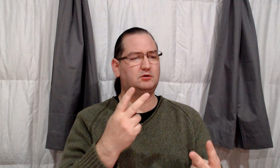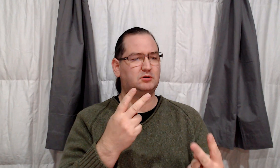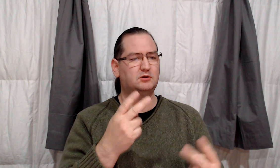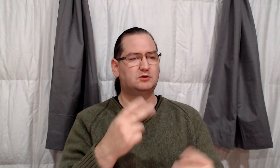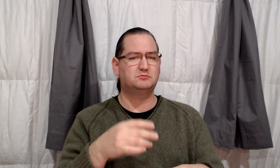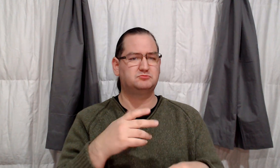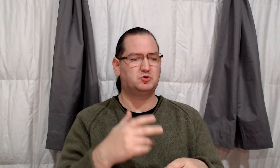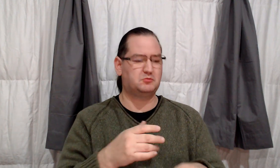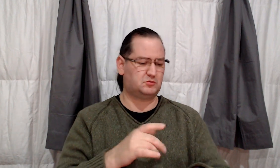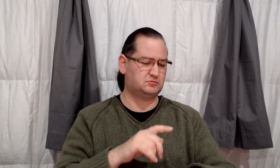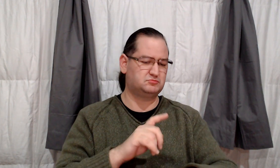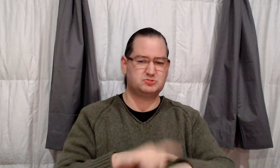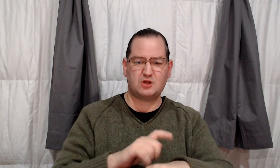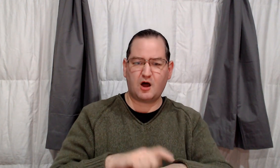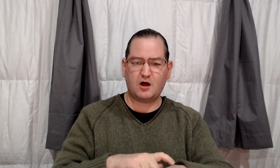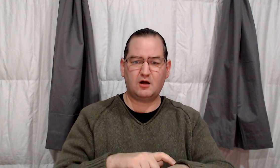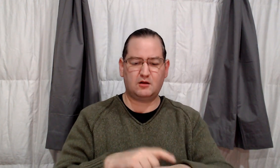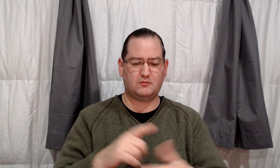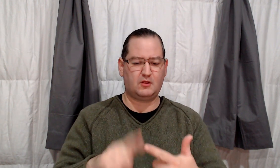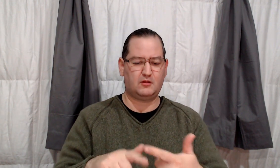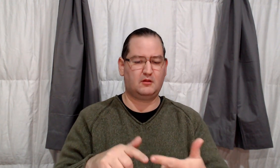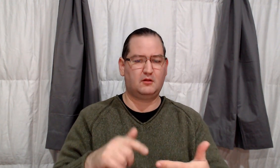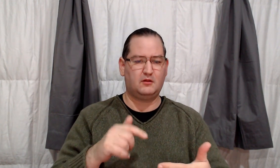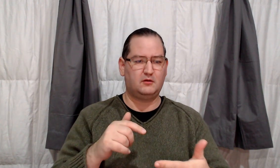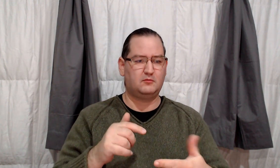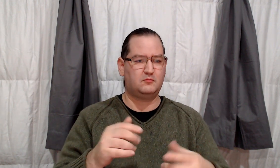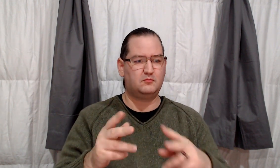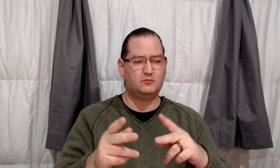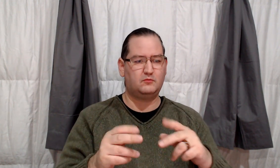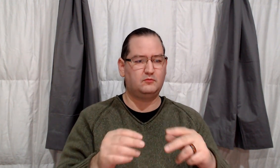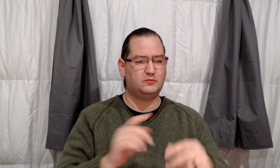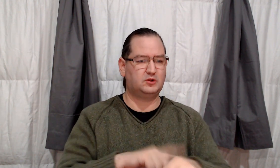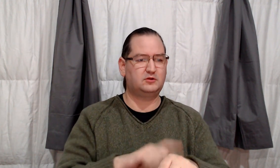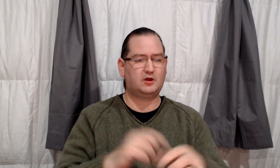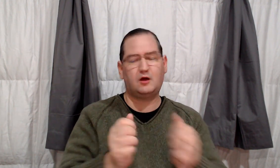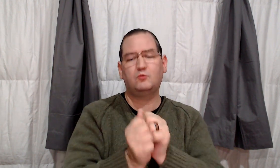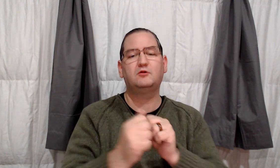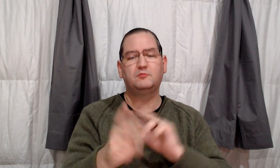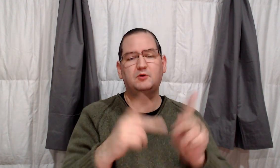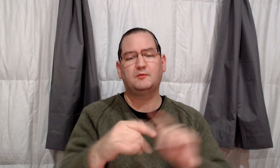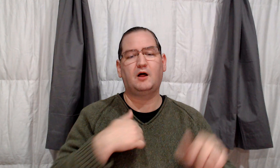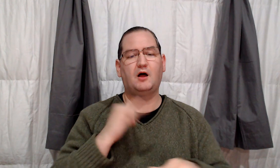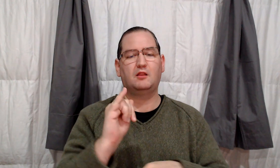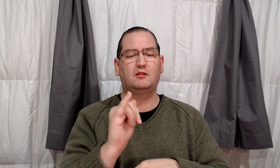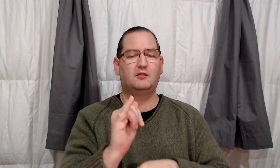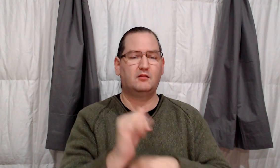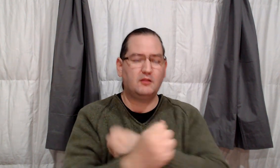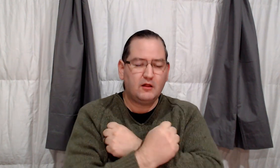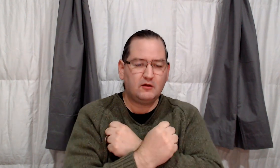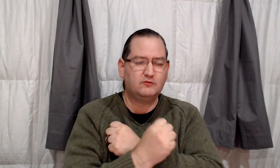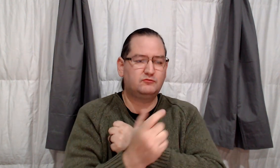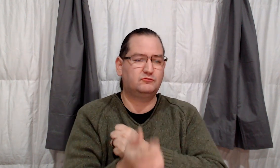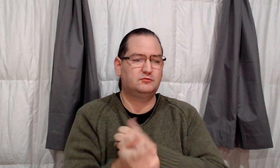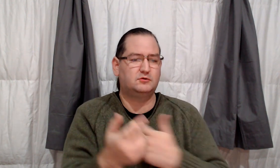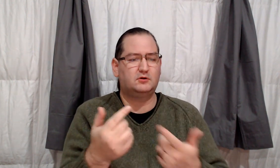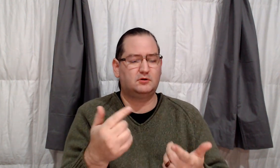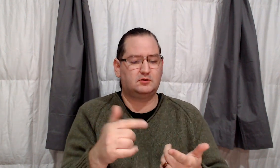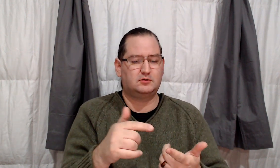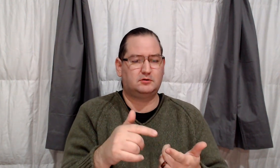people I love. But it's almost like it's a part of me that continues to light those cigarettes up, even though they're